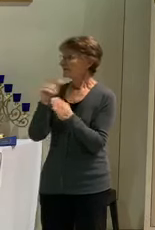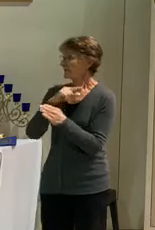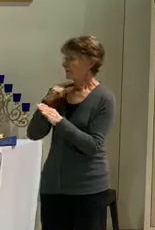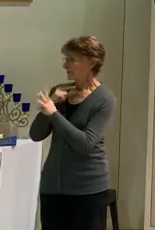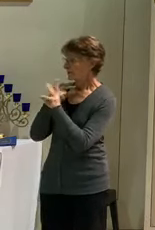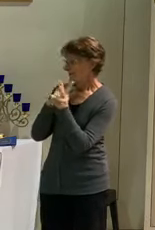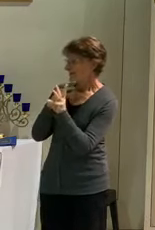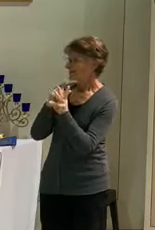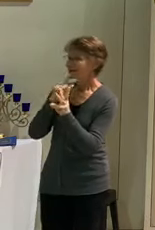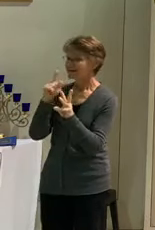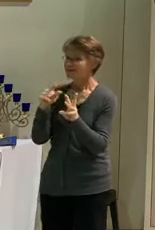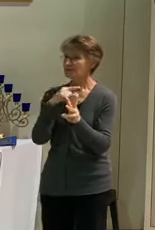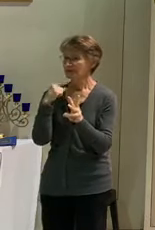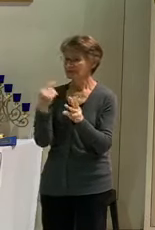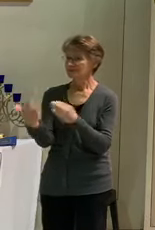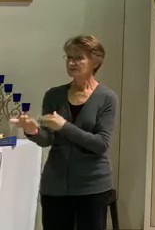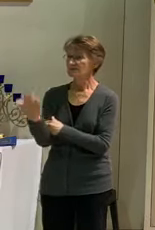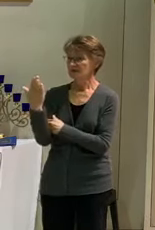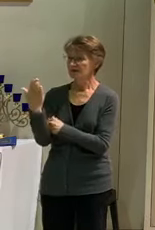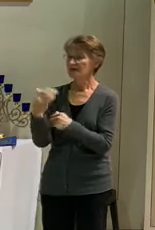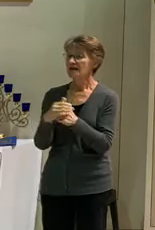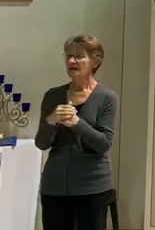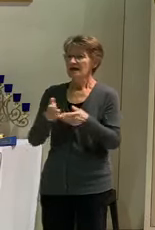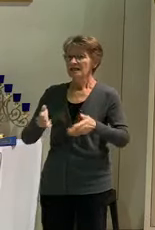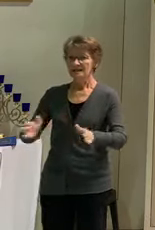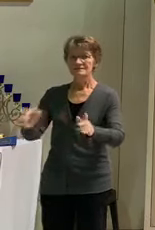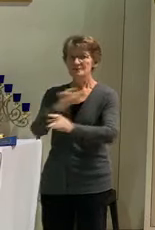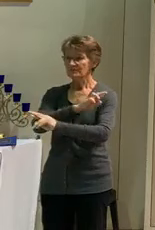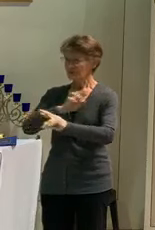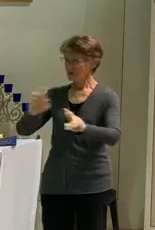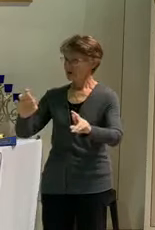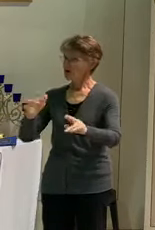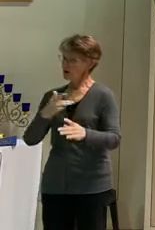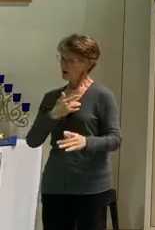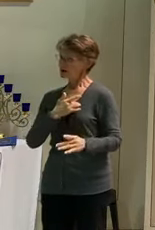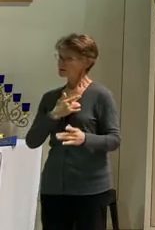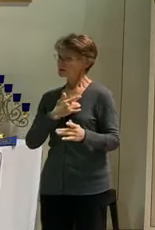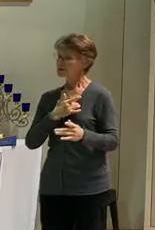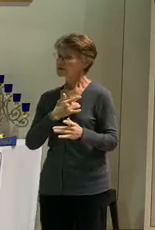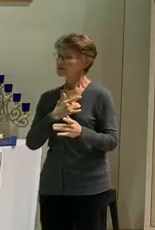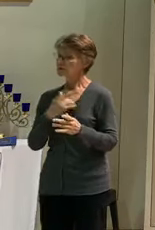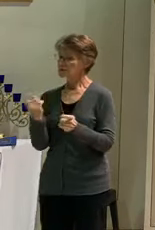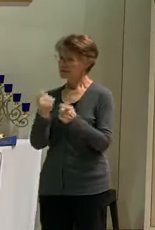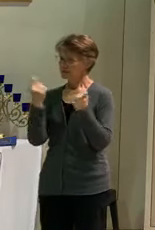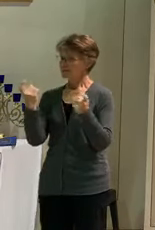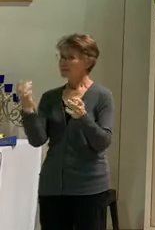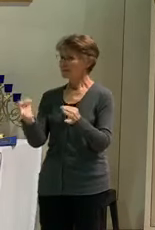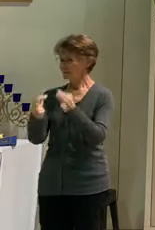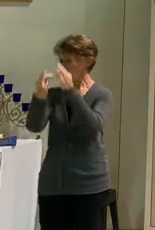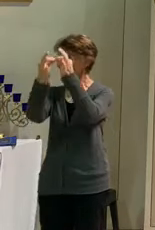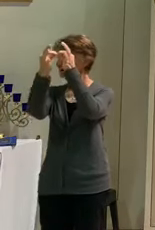Father Wilhelm is the celebrant for this Mass. Let us prepare our hearts to celebrate Holy Mass.